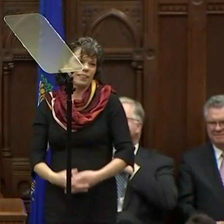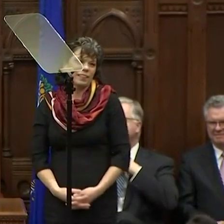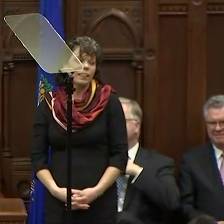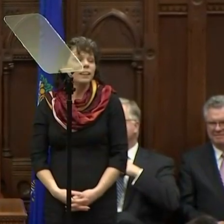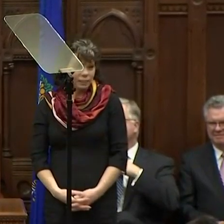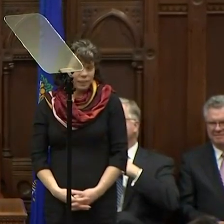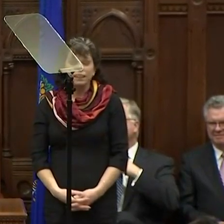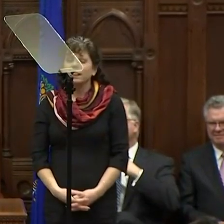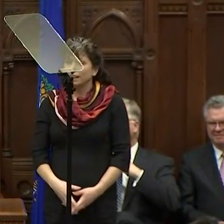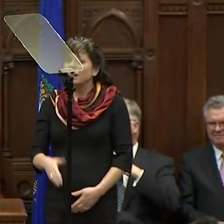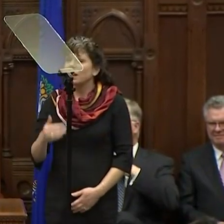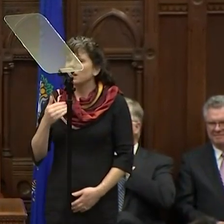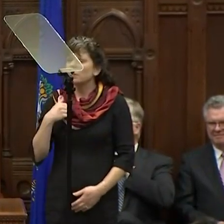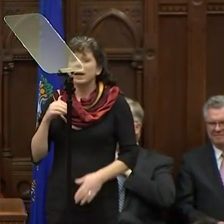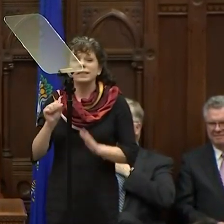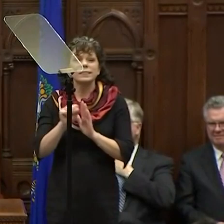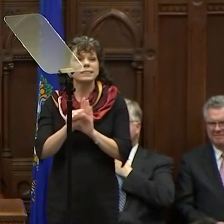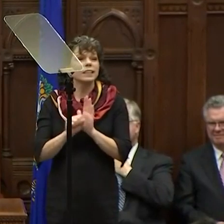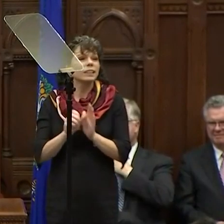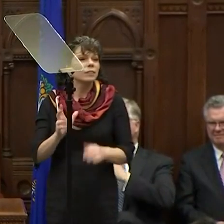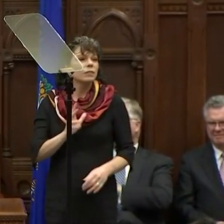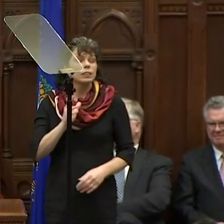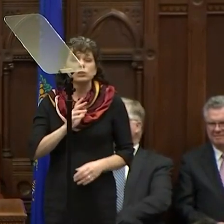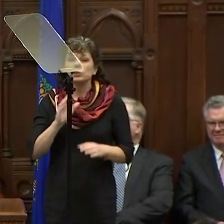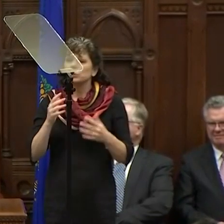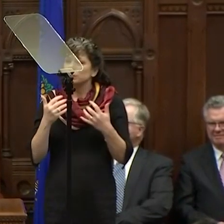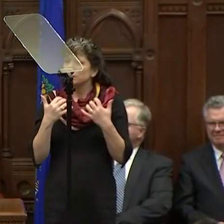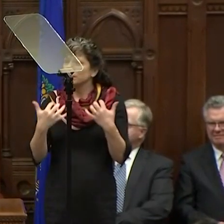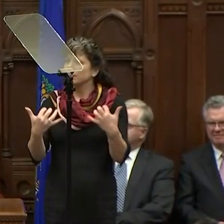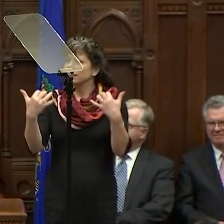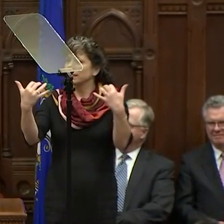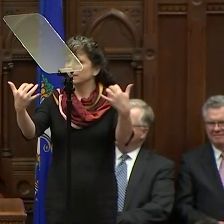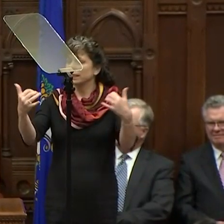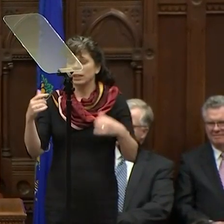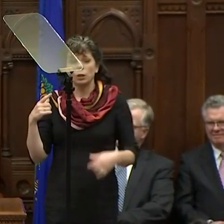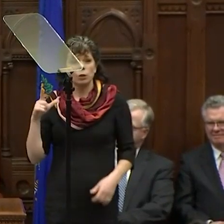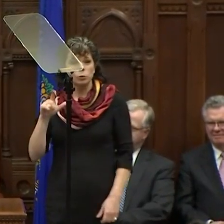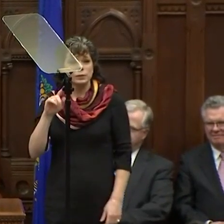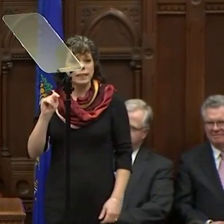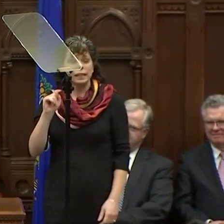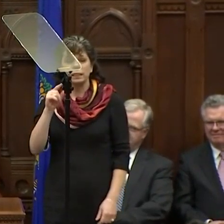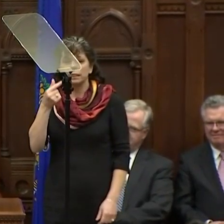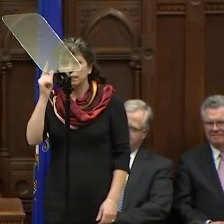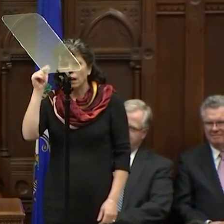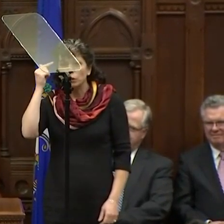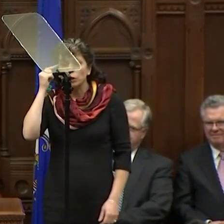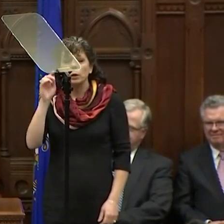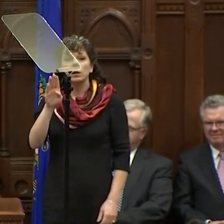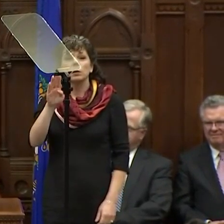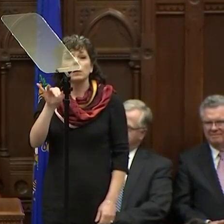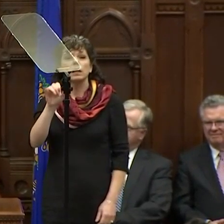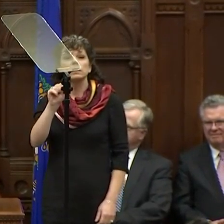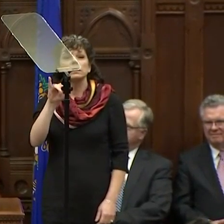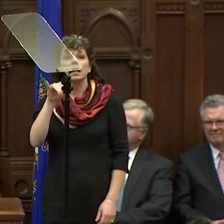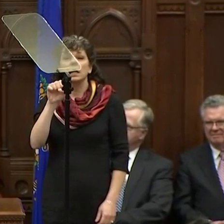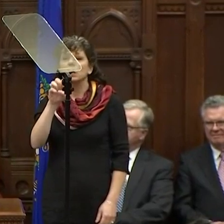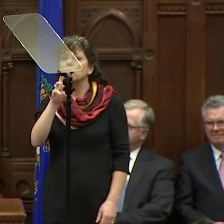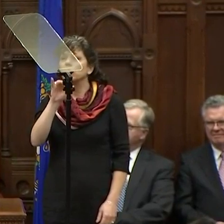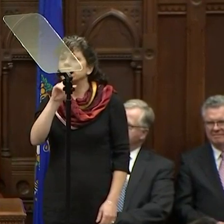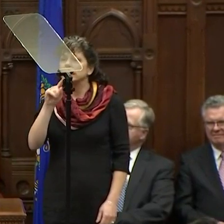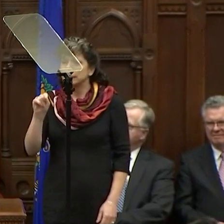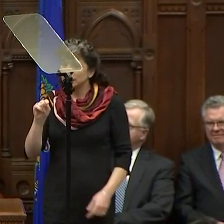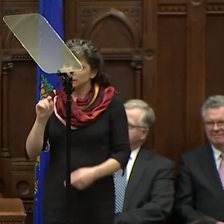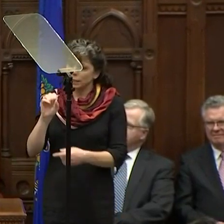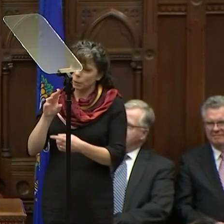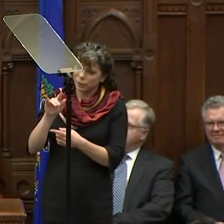My fellow state officials, members of the General Assembly, Judicial Branch, Lieutenant Governor Bisewitz, Annie, Emily,